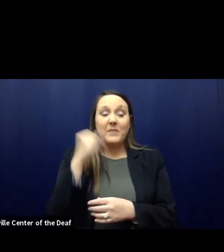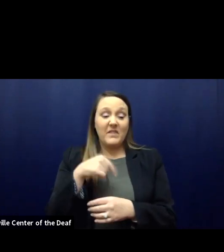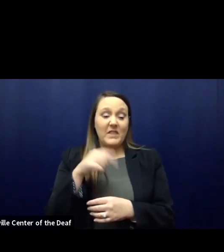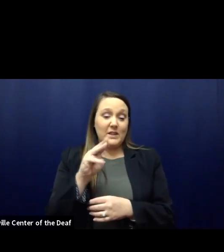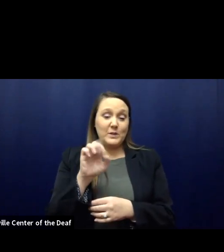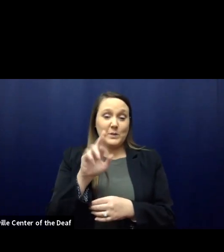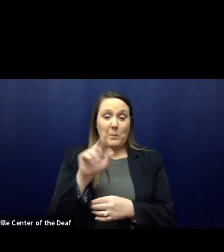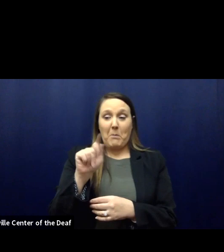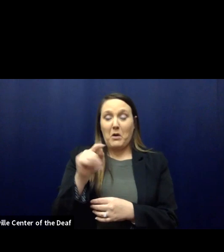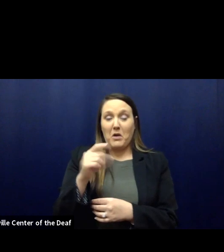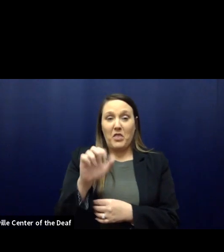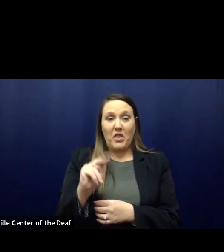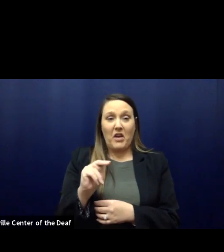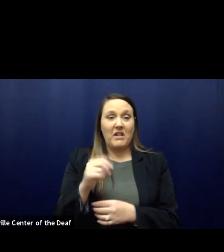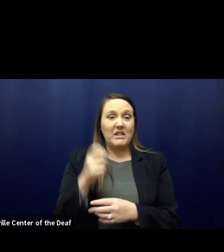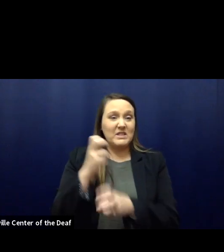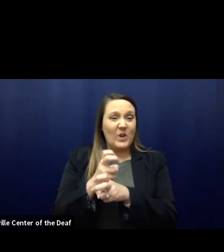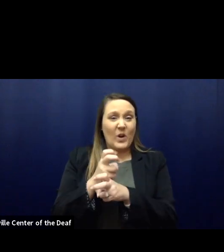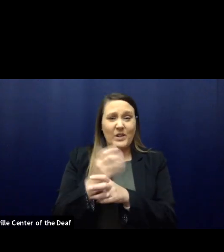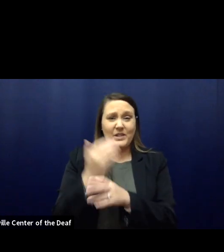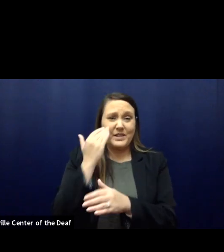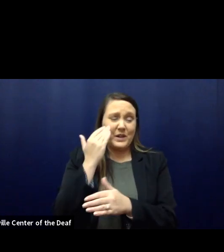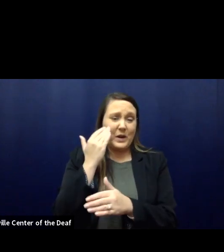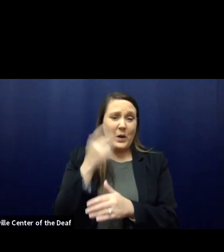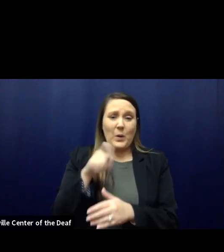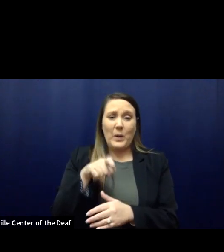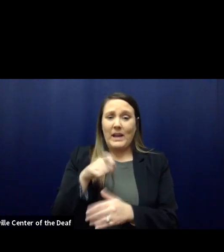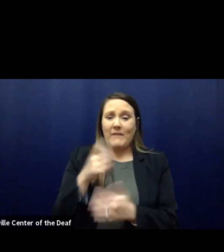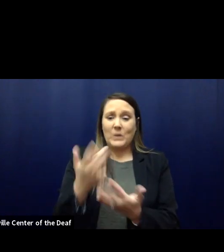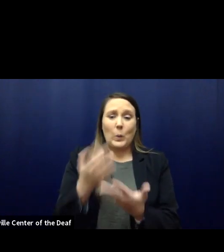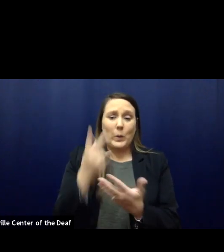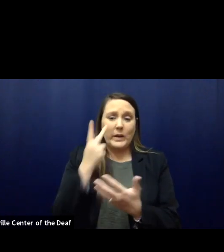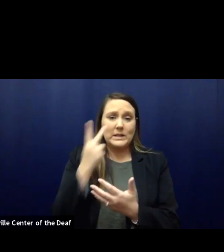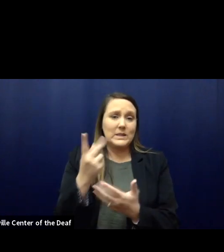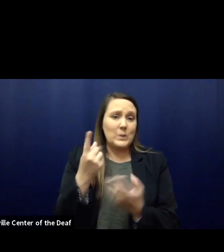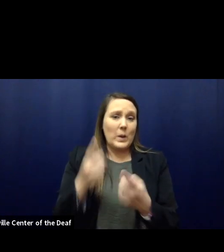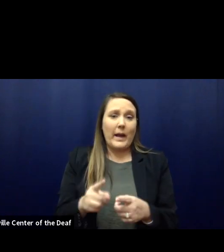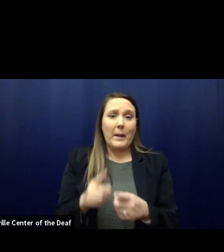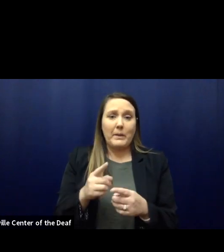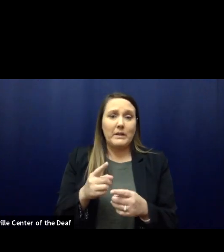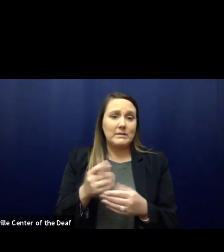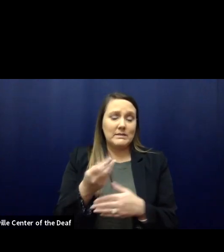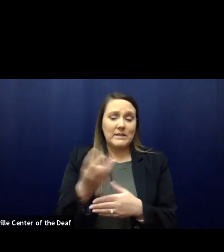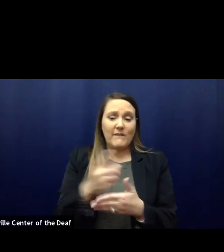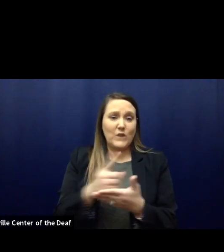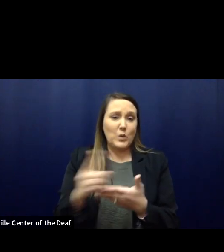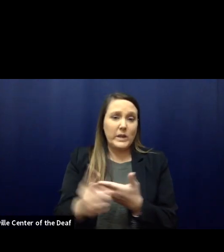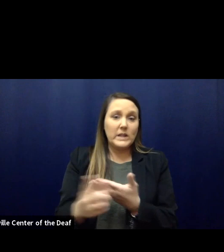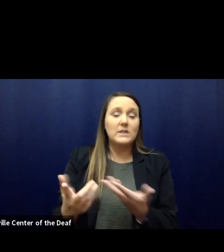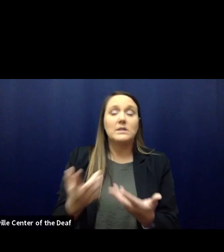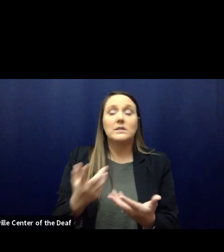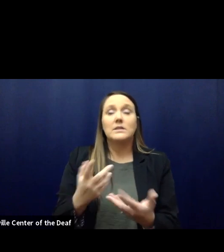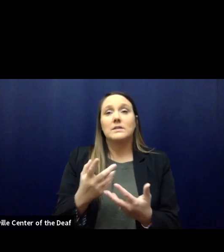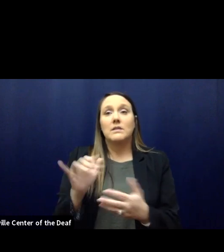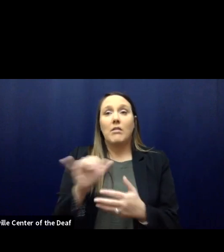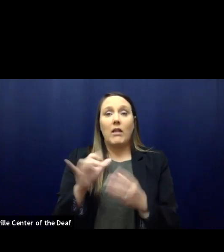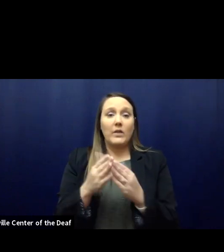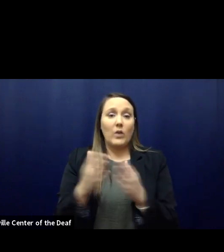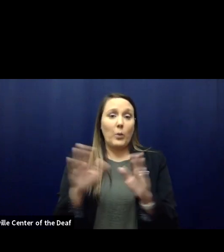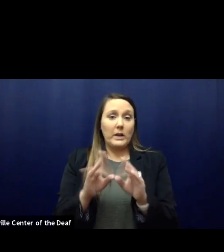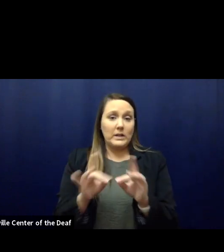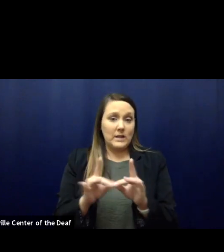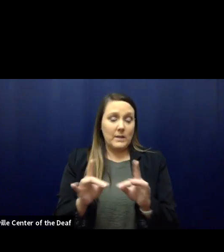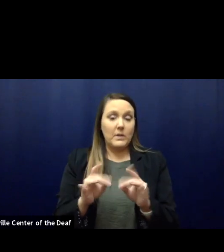Again, I think that it's hard to tell. I think we need to see what happens in the next few weeks. Like we said in the opening statement, there are